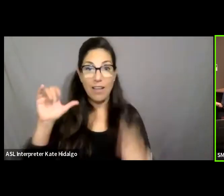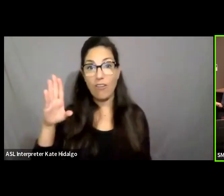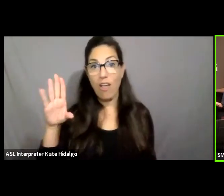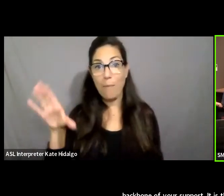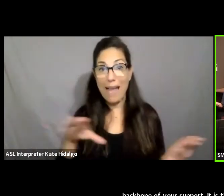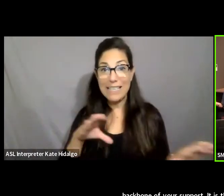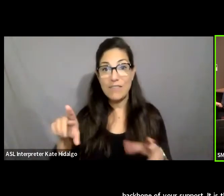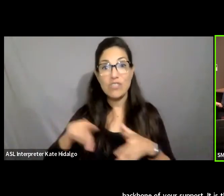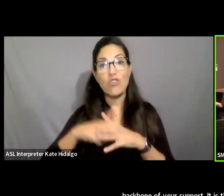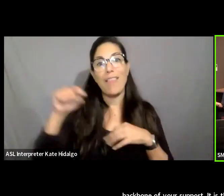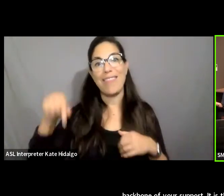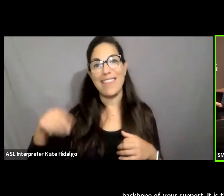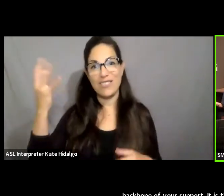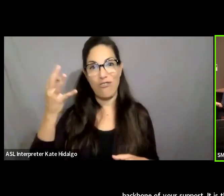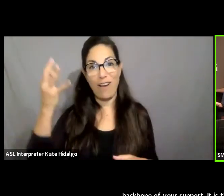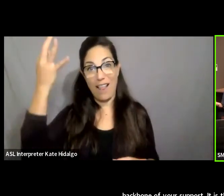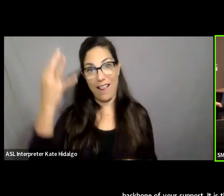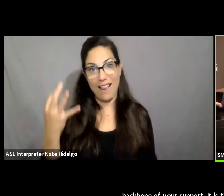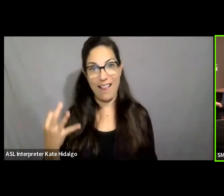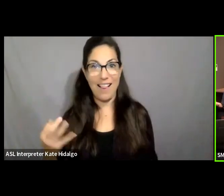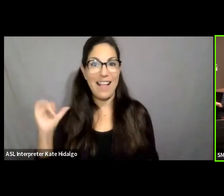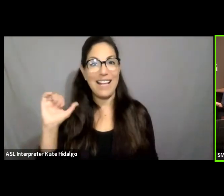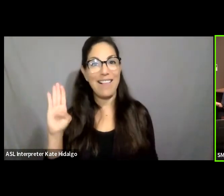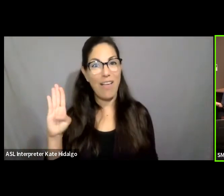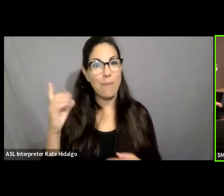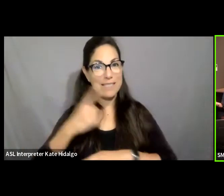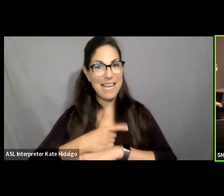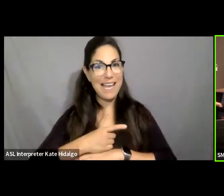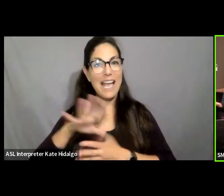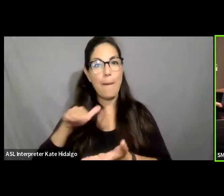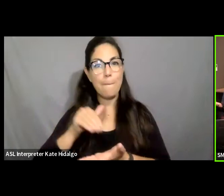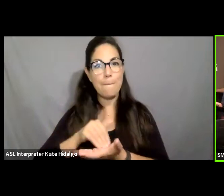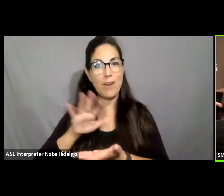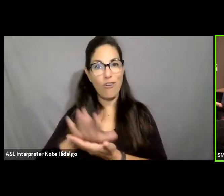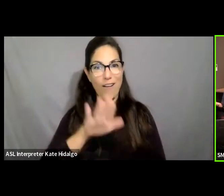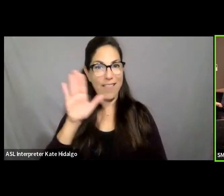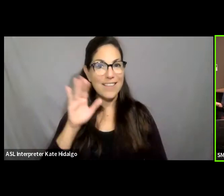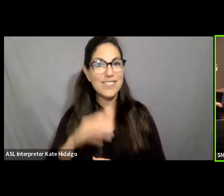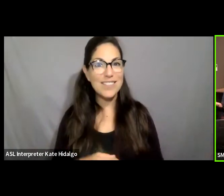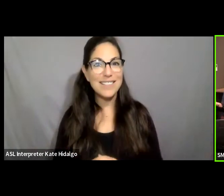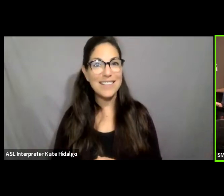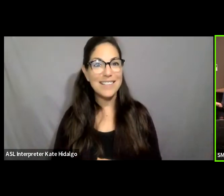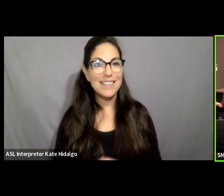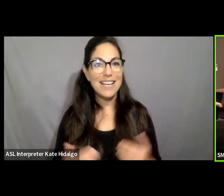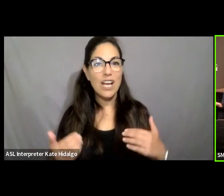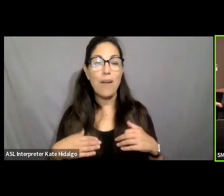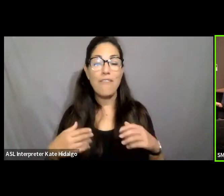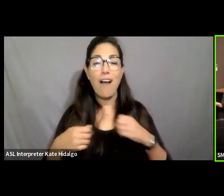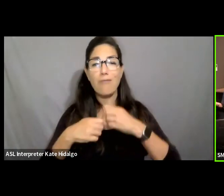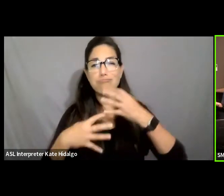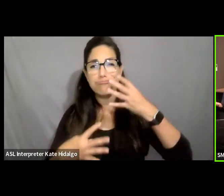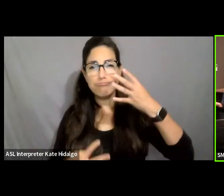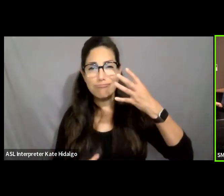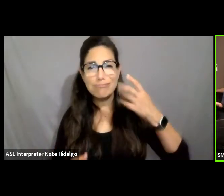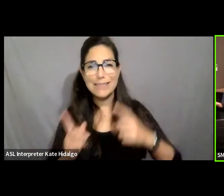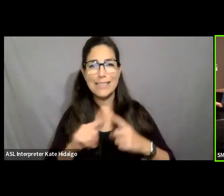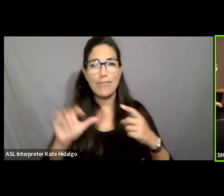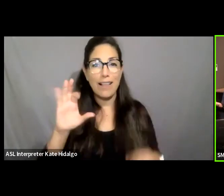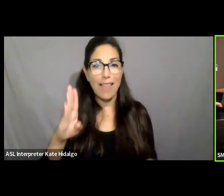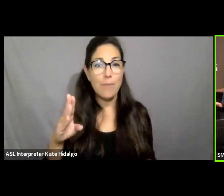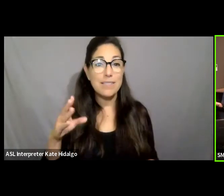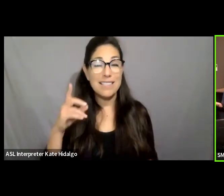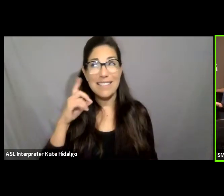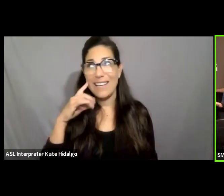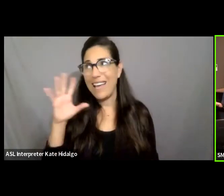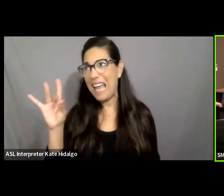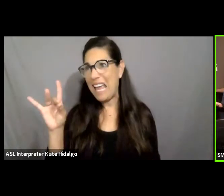this Friday. Every Friday is club day at middle college. And so we have a long list of clubs. I think it's something like 8 to